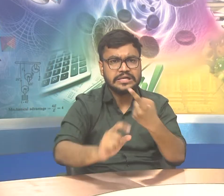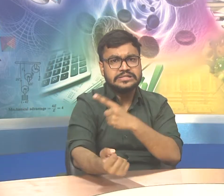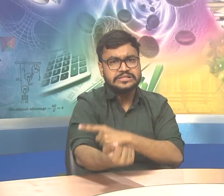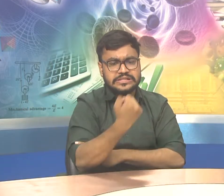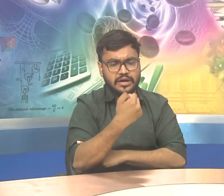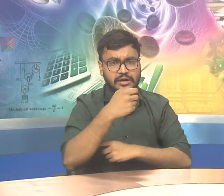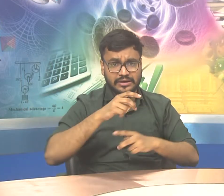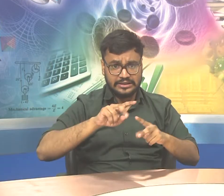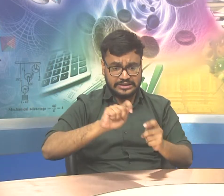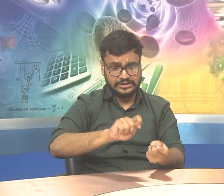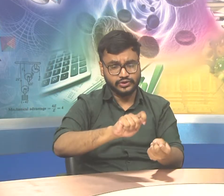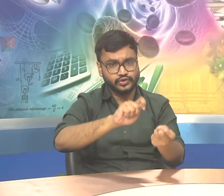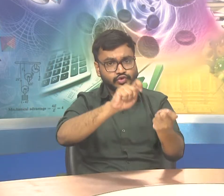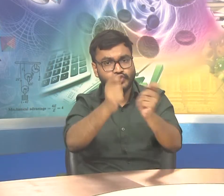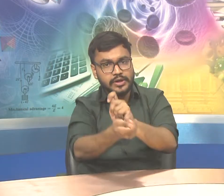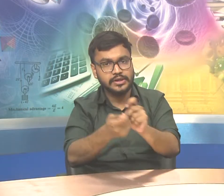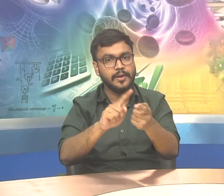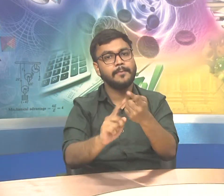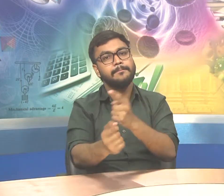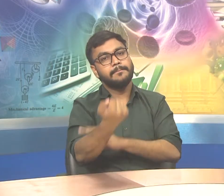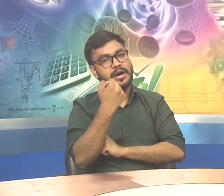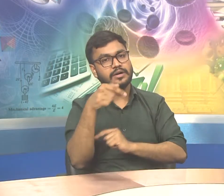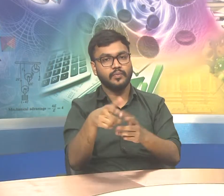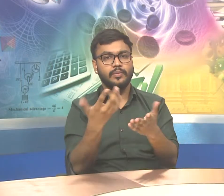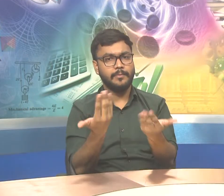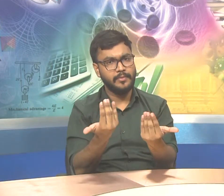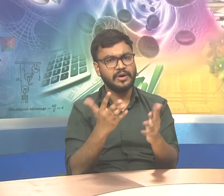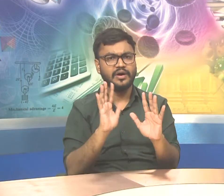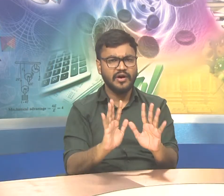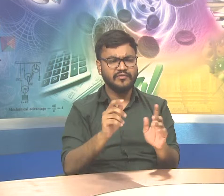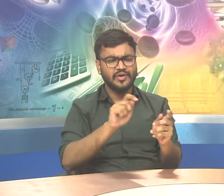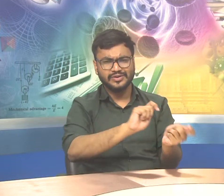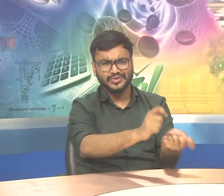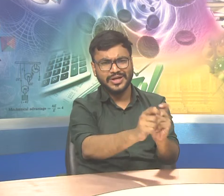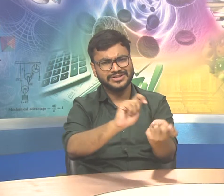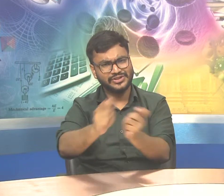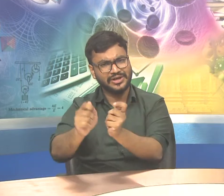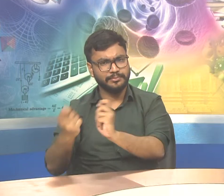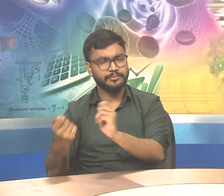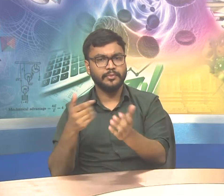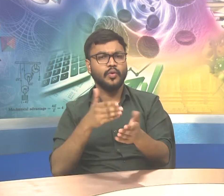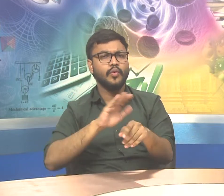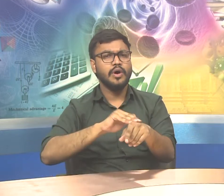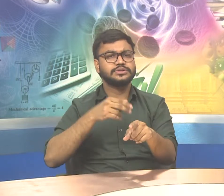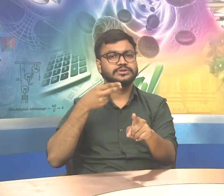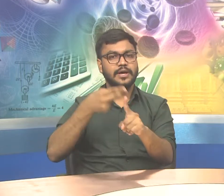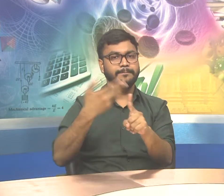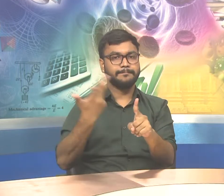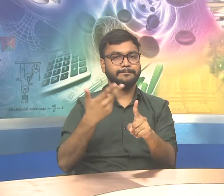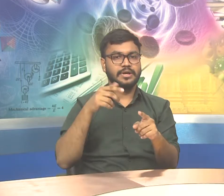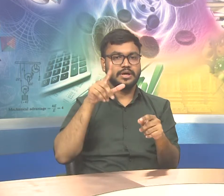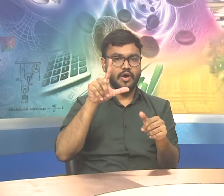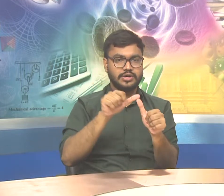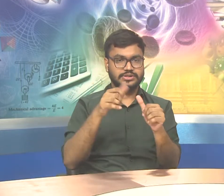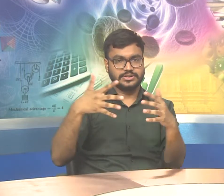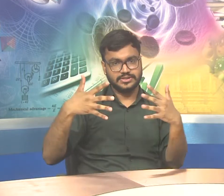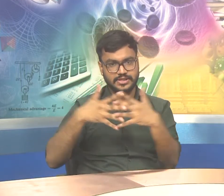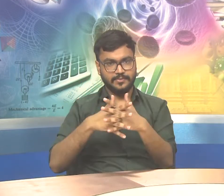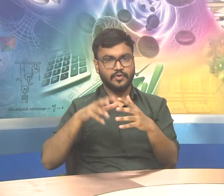During energy transformation, energy is neither created nor destroyed. This is the